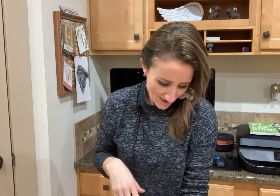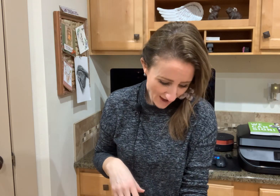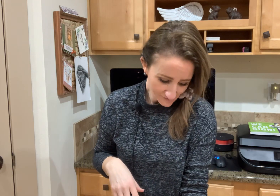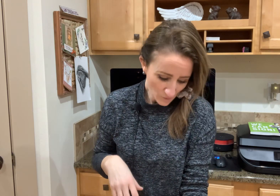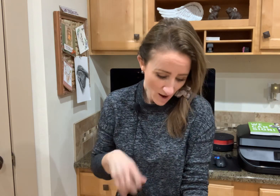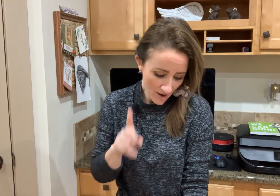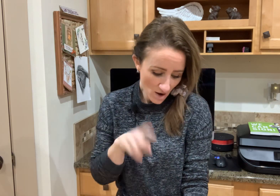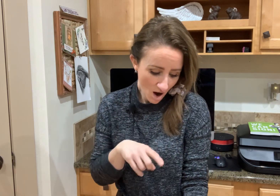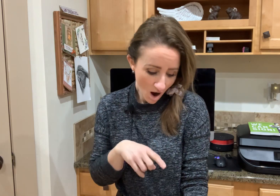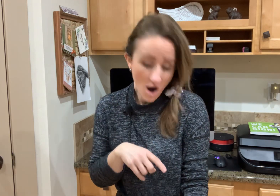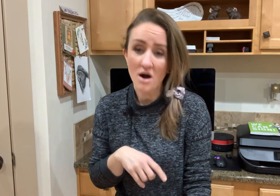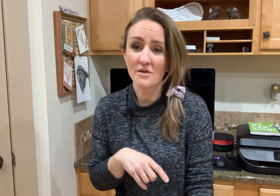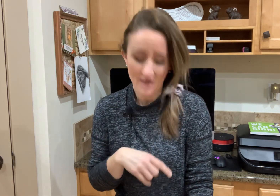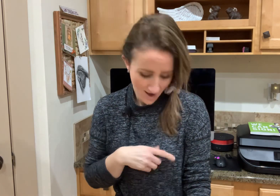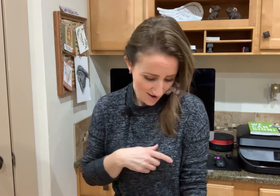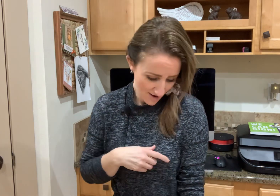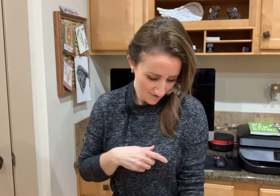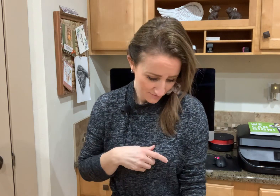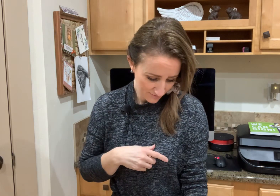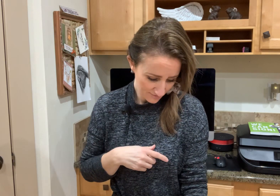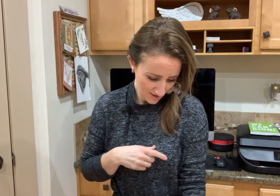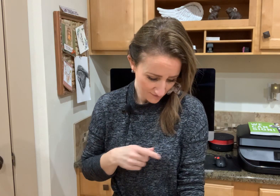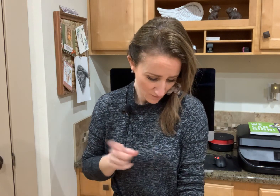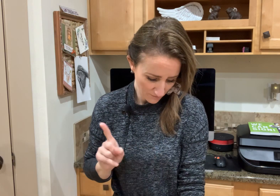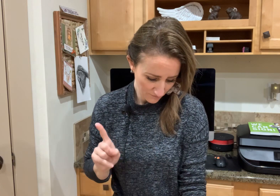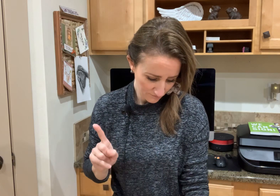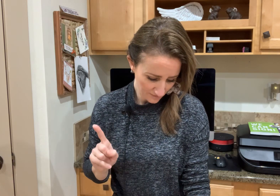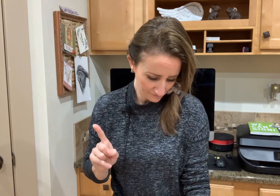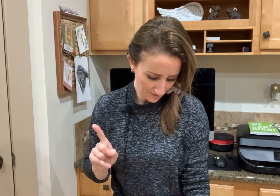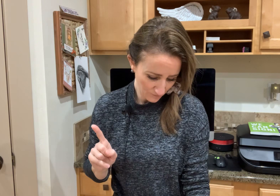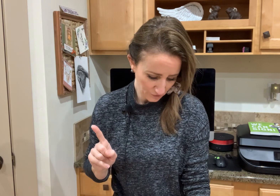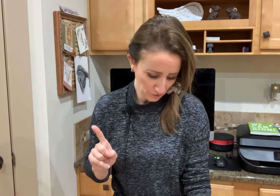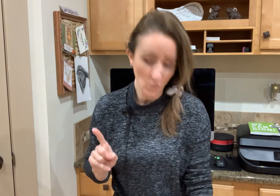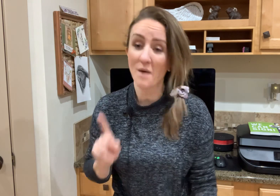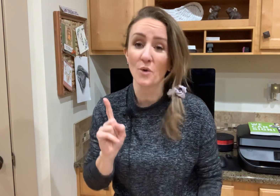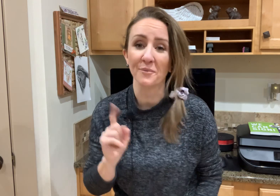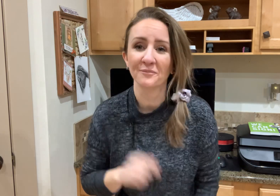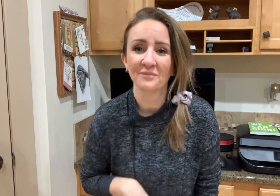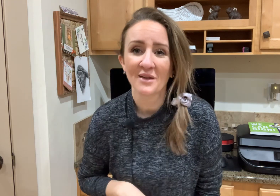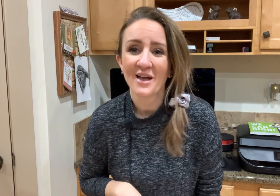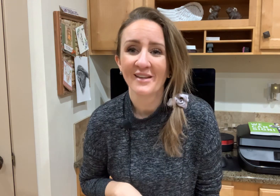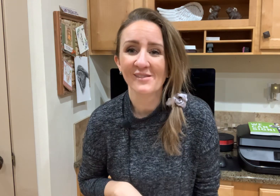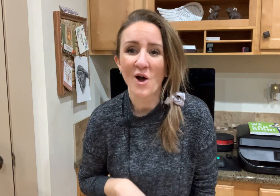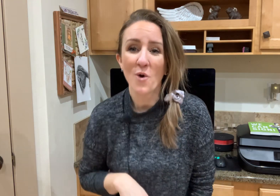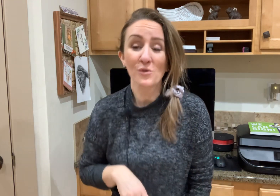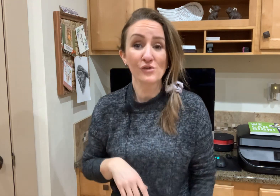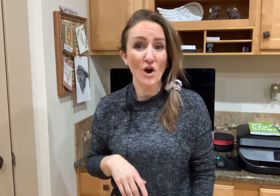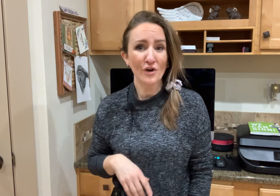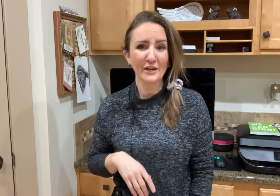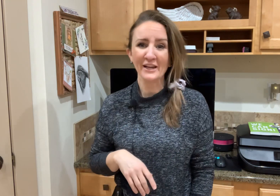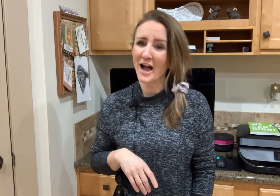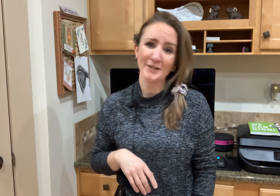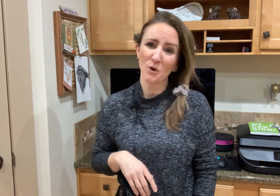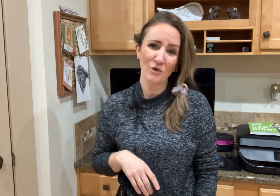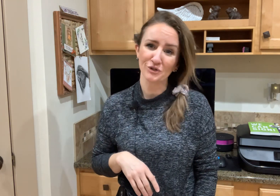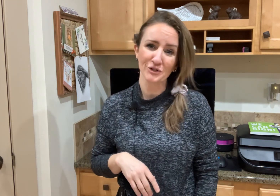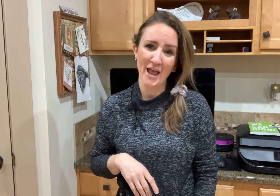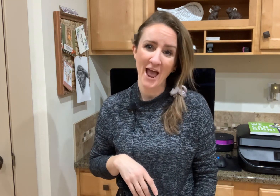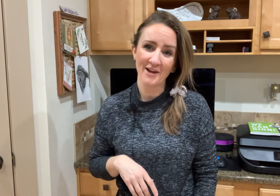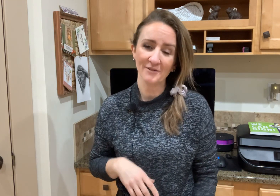Next one are the, let's see, we'll do one more. So, sorry, I don't understand.